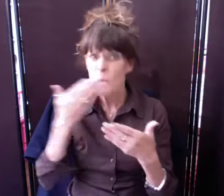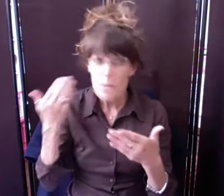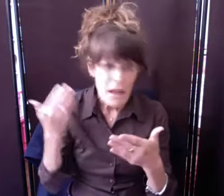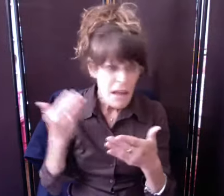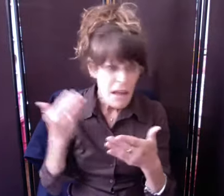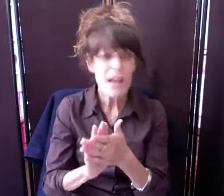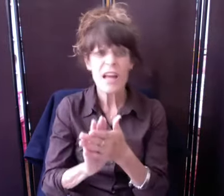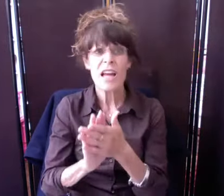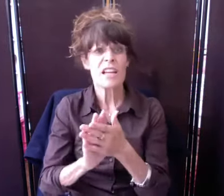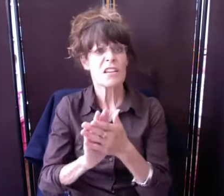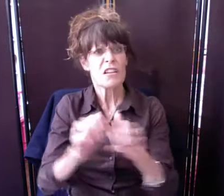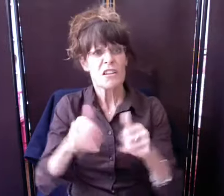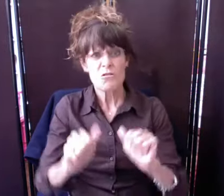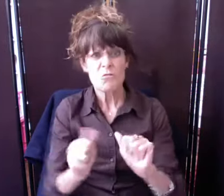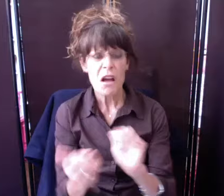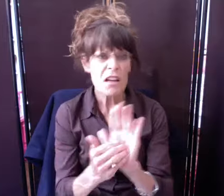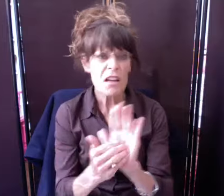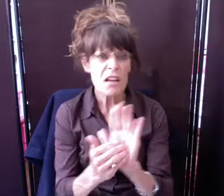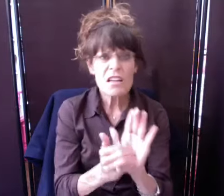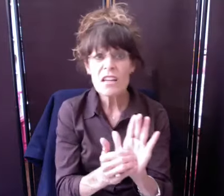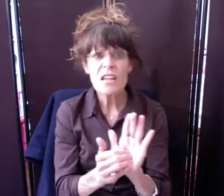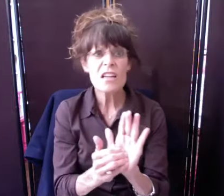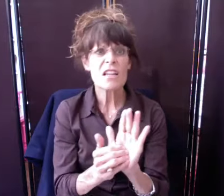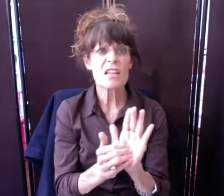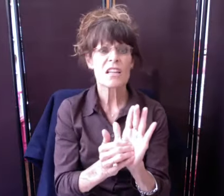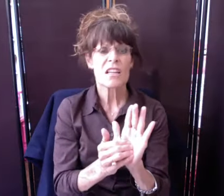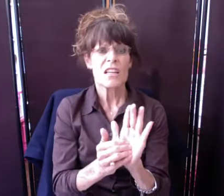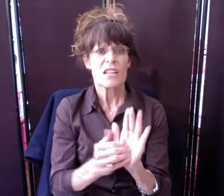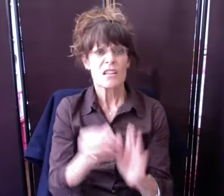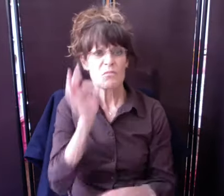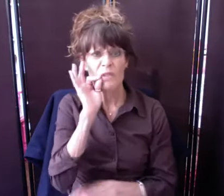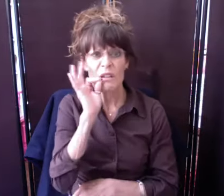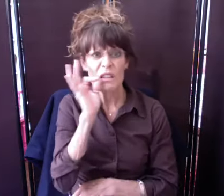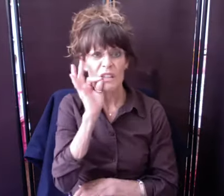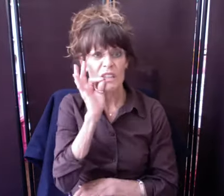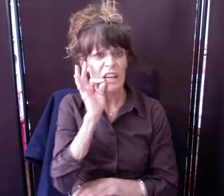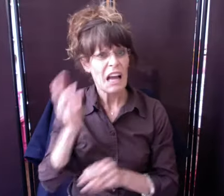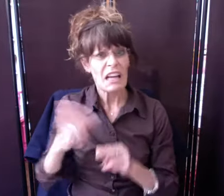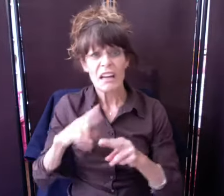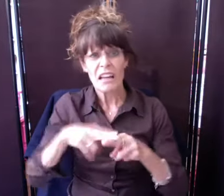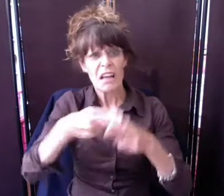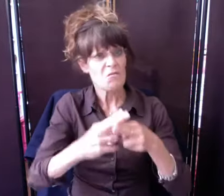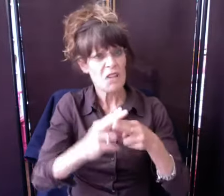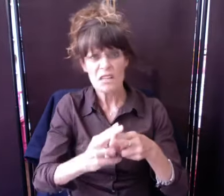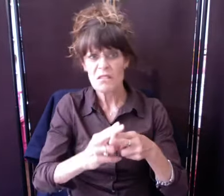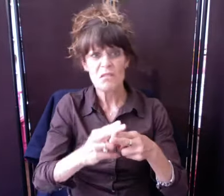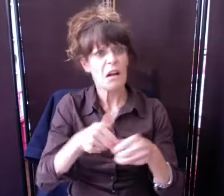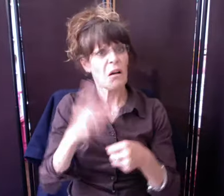I found pot made me want to eat the fridge, so I quit pot. And I get into high school, and the stakes are high.